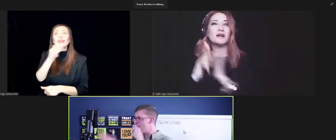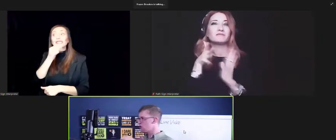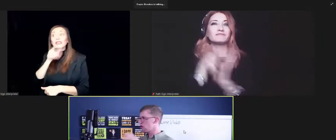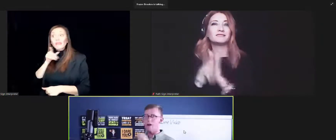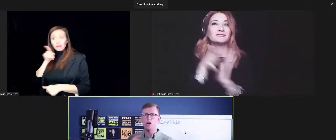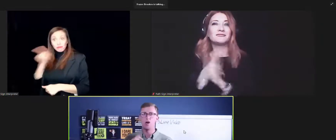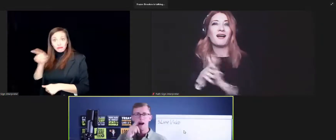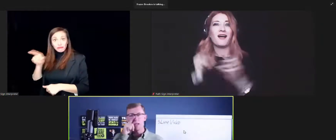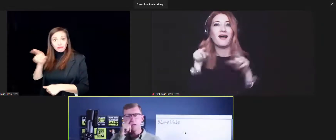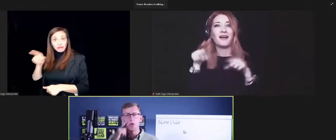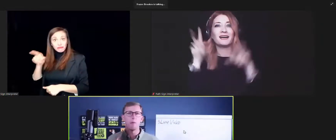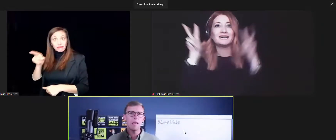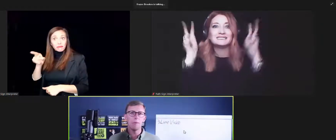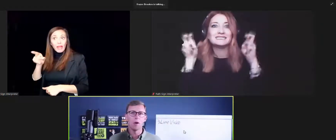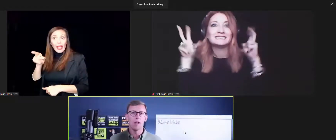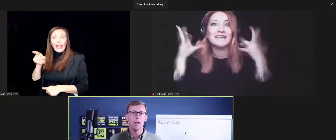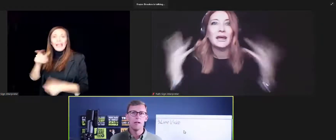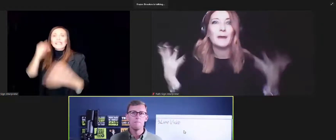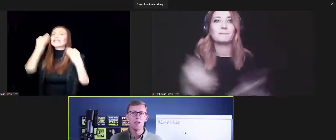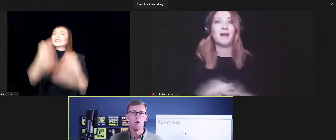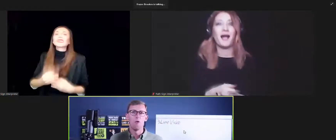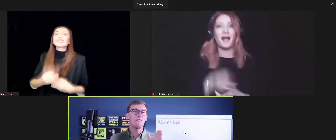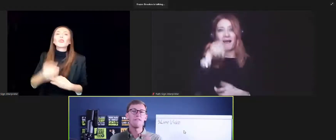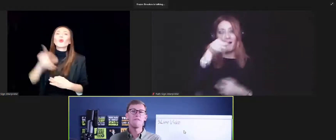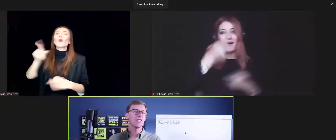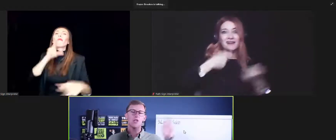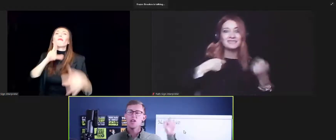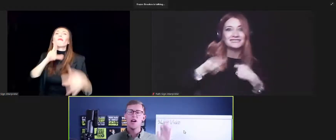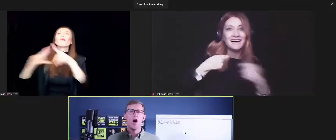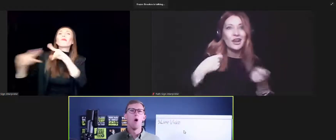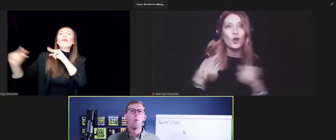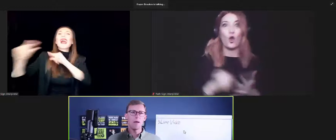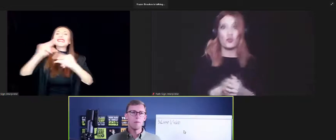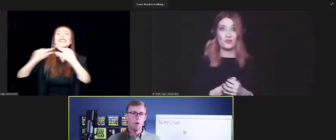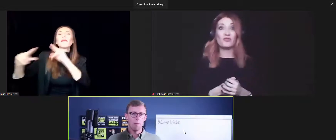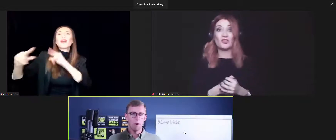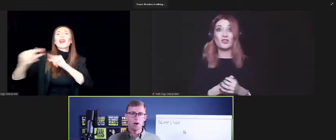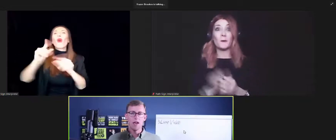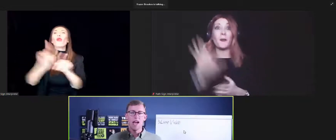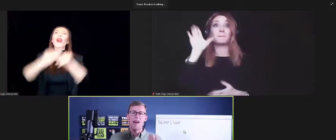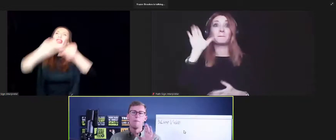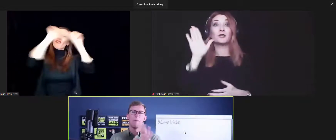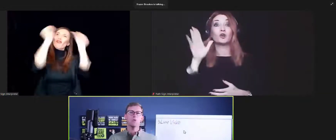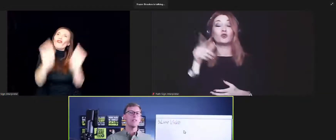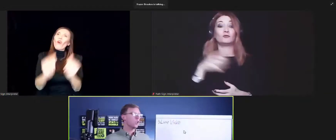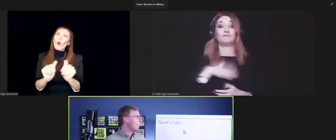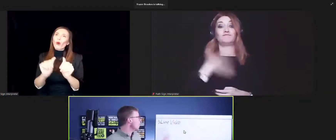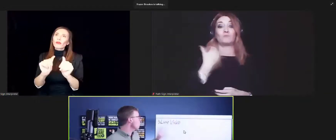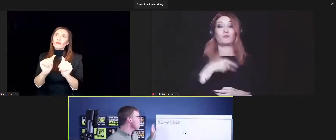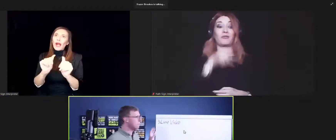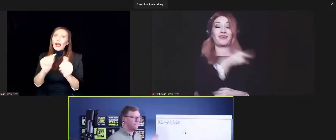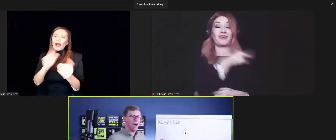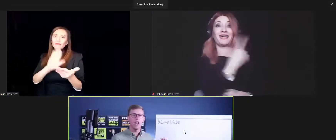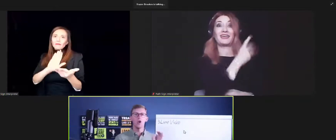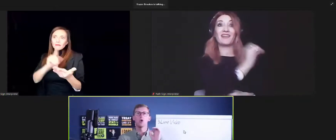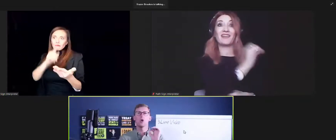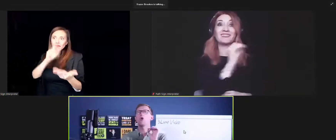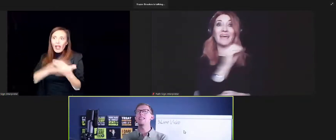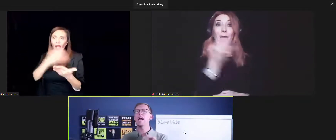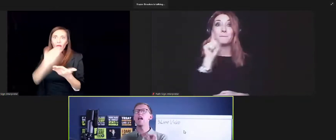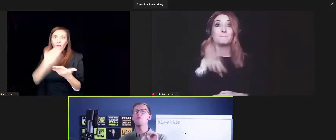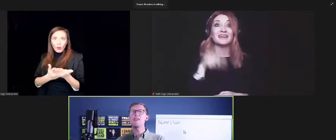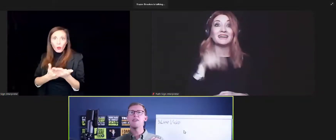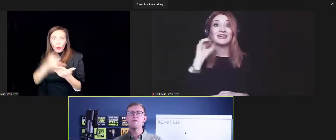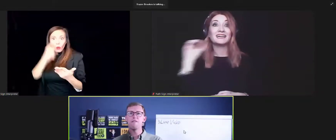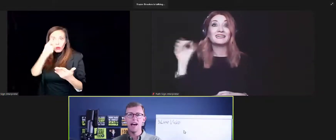there and sharing your value with other people. Raving fans are way more important. And the best way to create a raving fan, you'll create